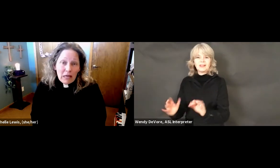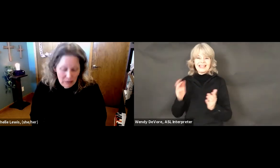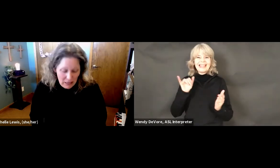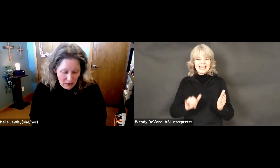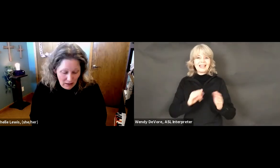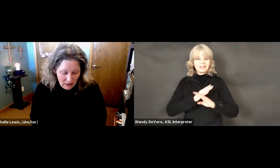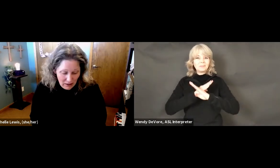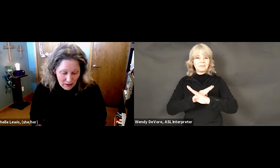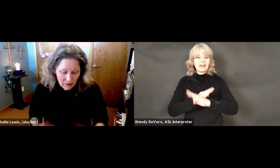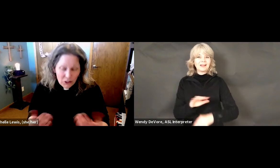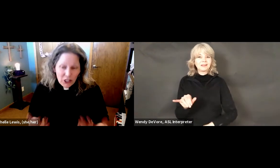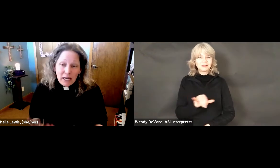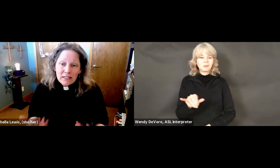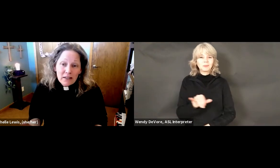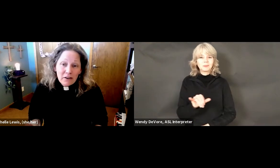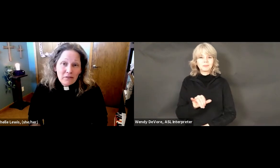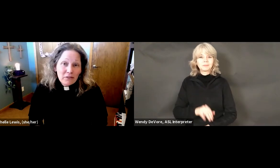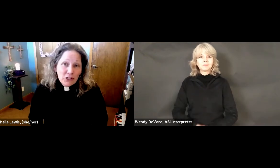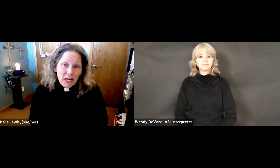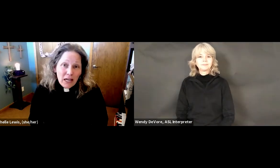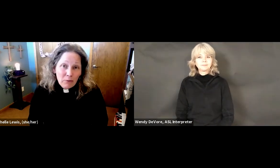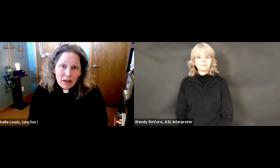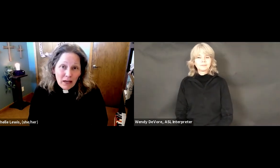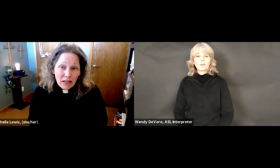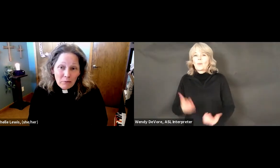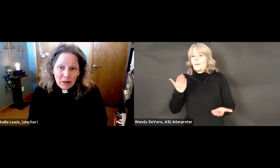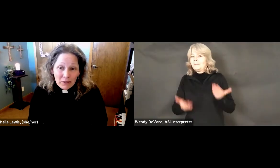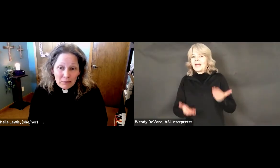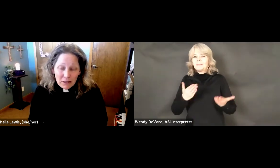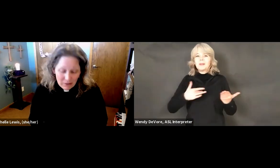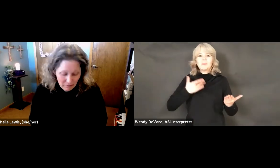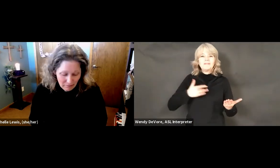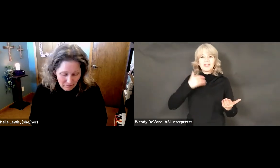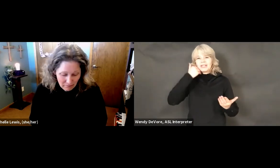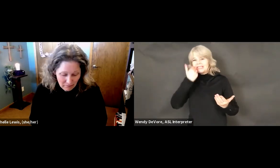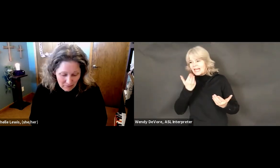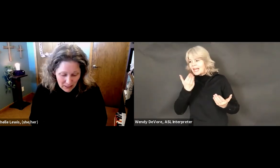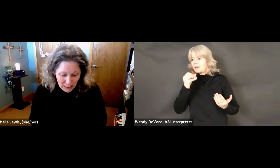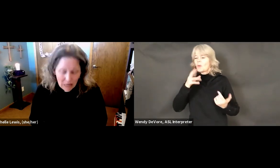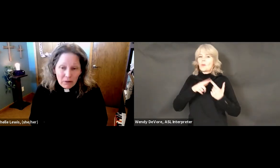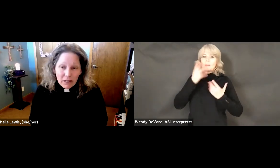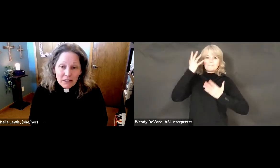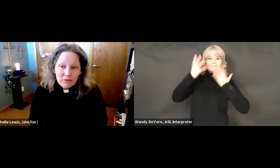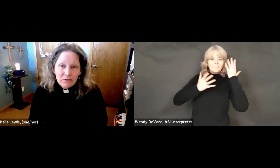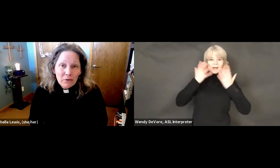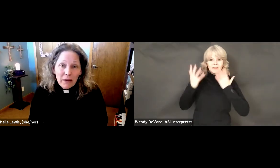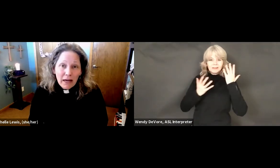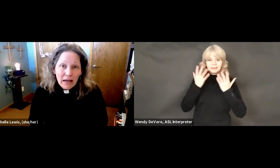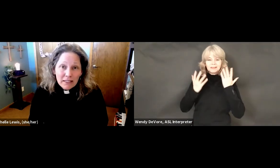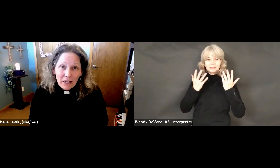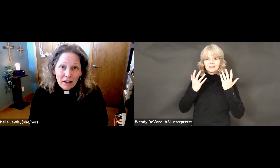Or maybe they're chains of shame and embarrassment that keep us